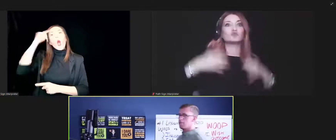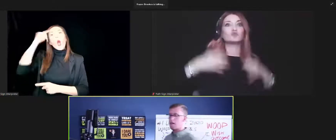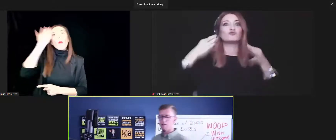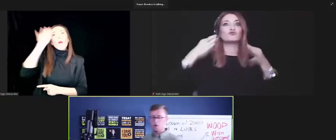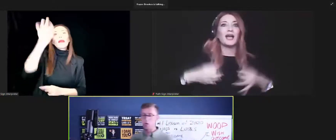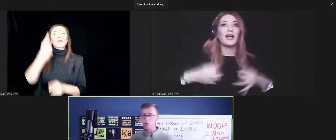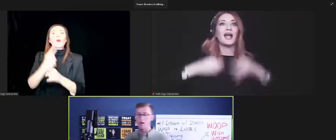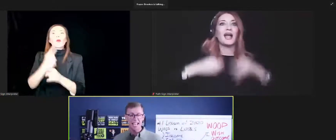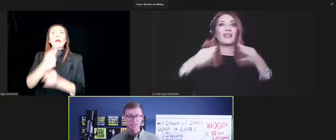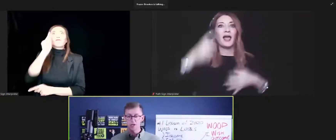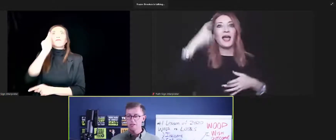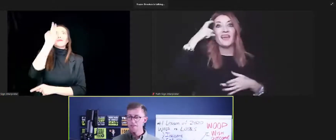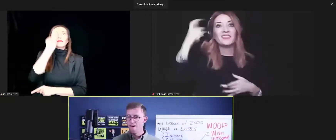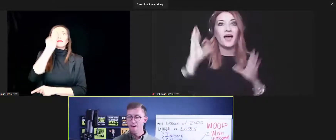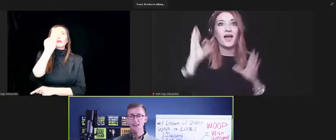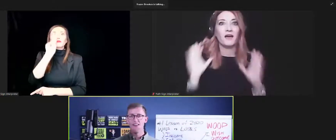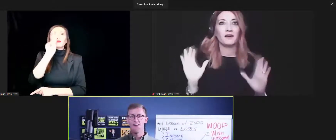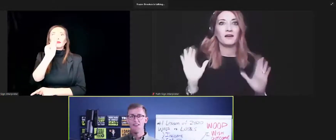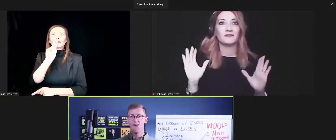for 20 days.